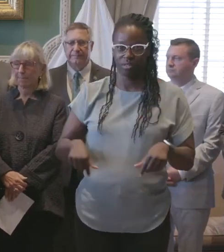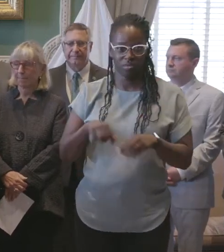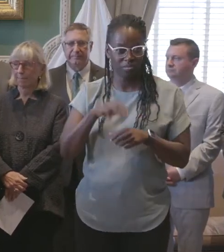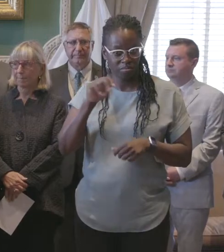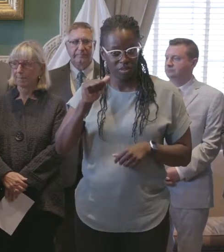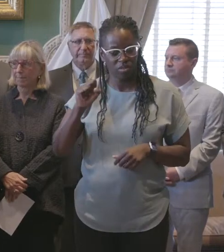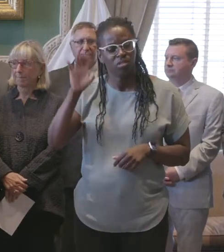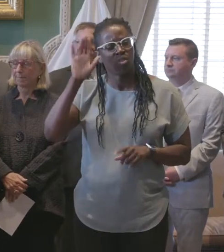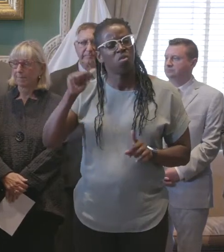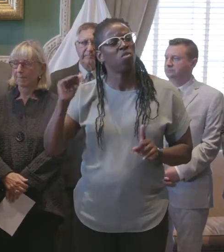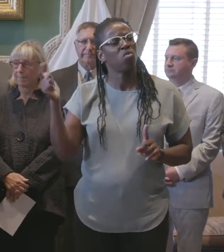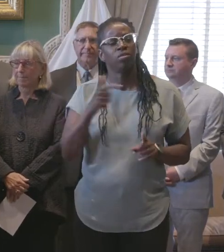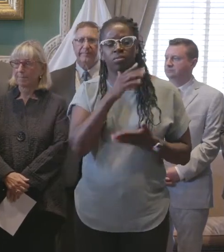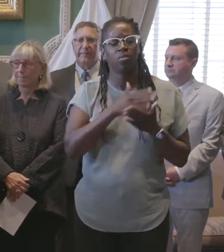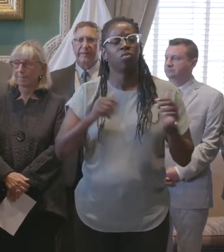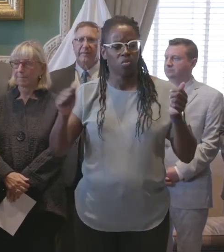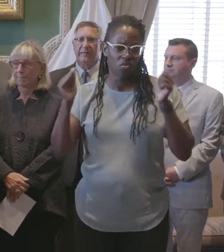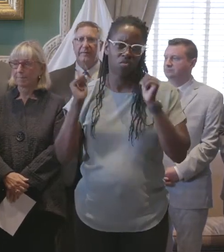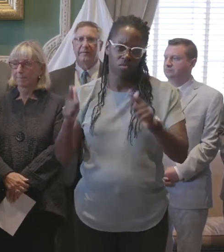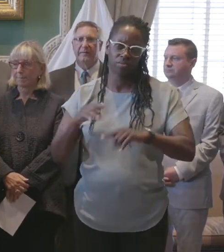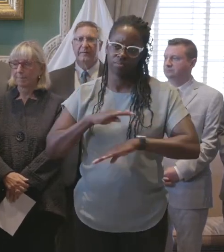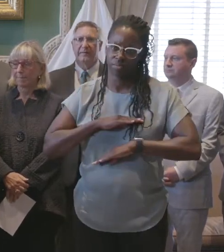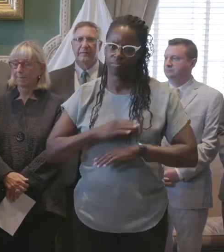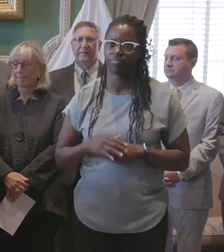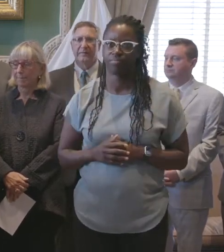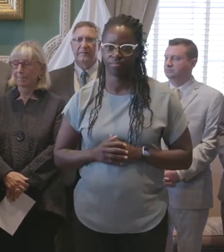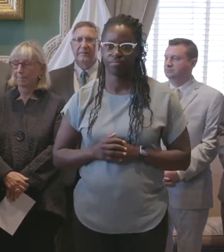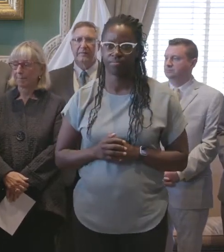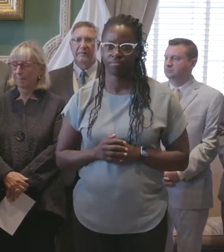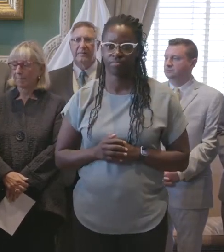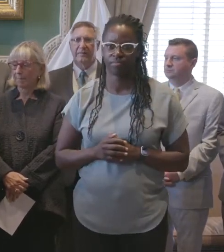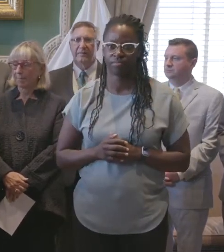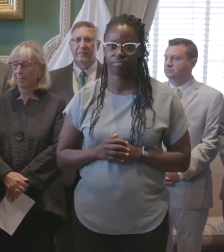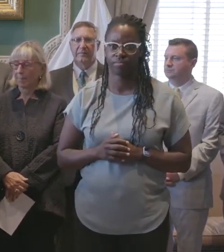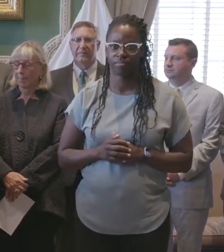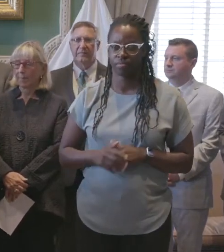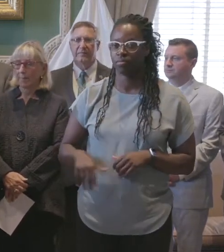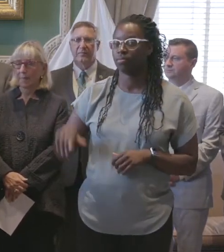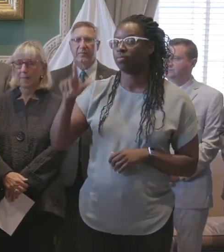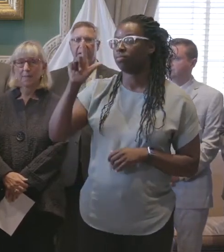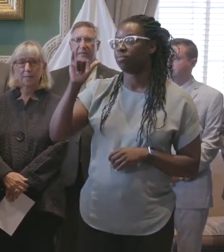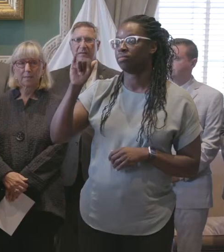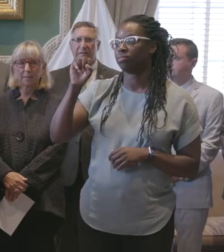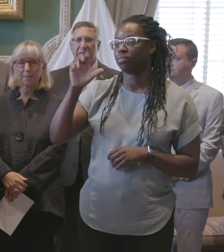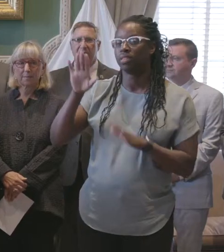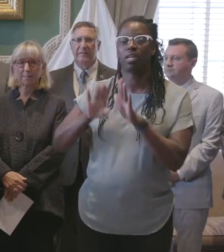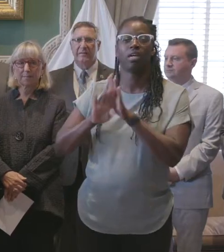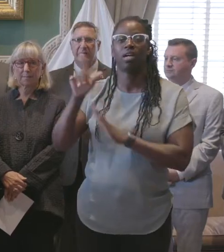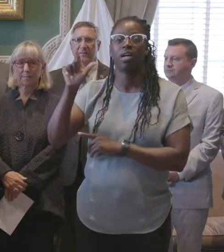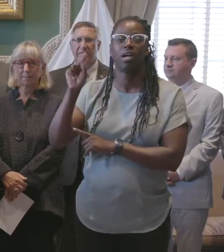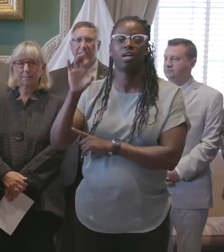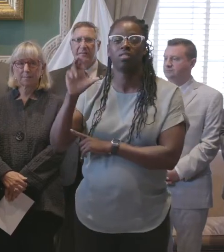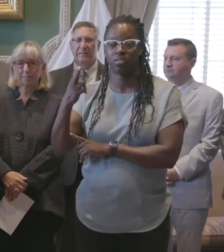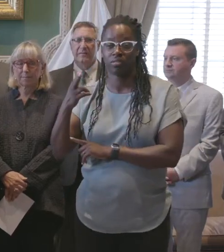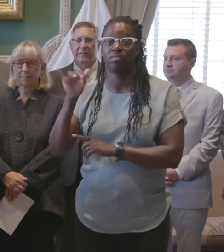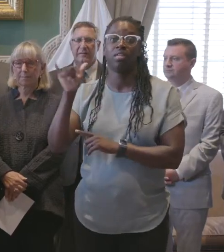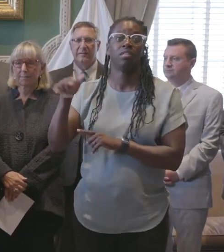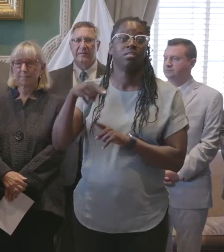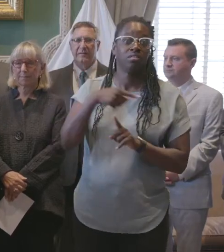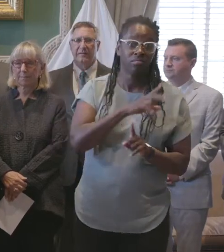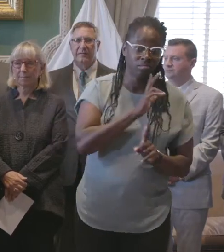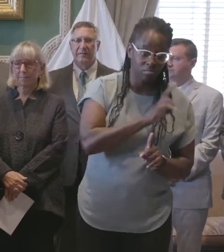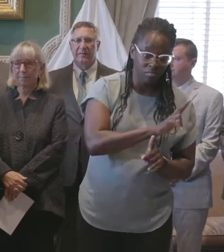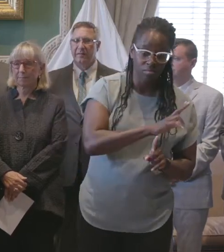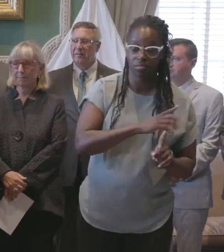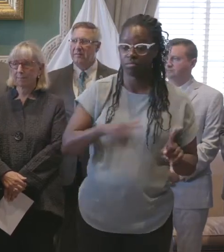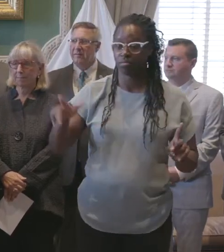provide high-quality evidence-based reading instruction to every student from age 3 to grade 3. Schools using the